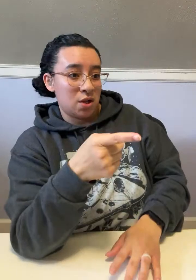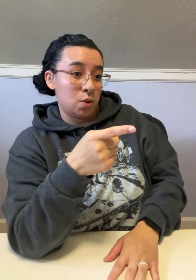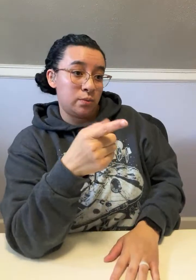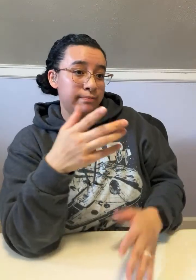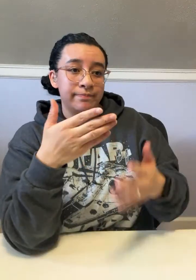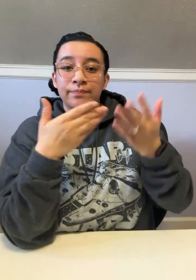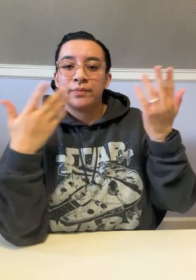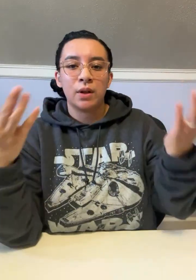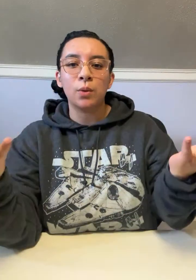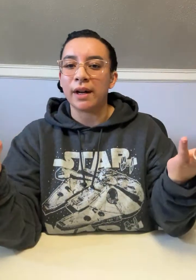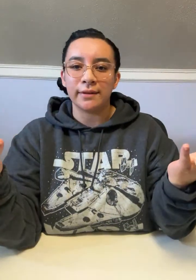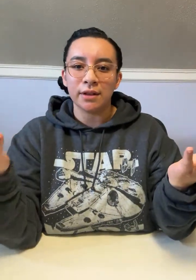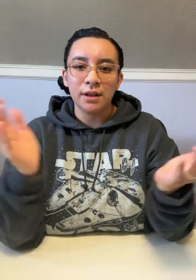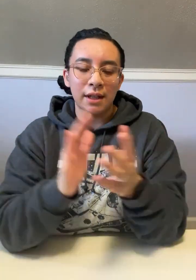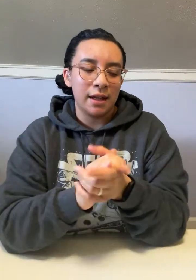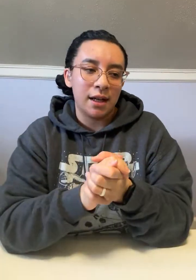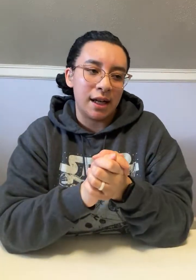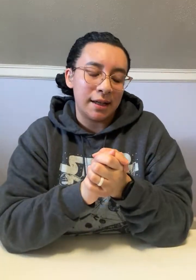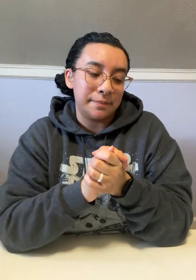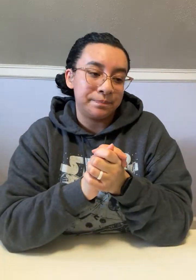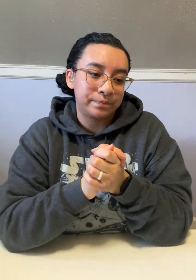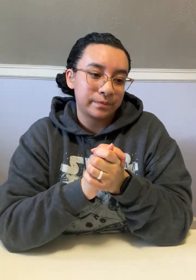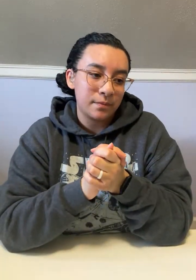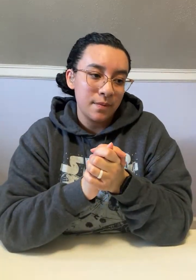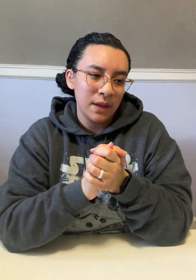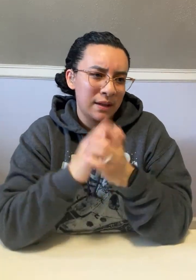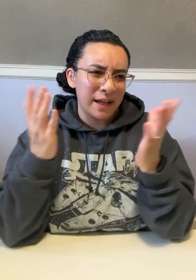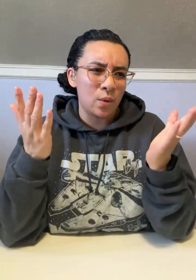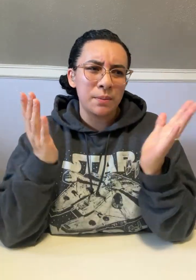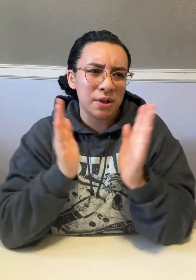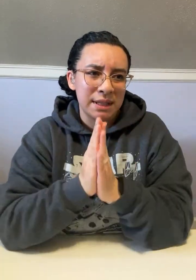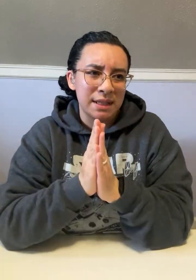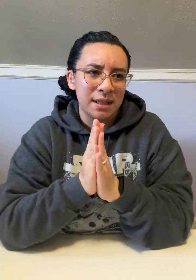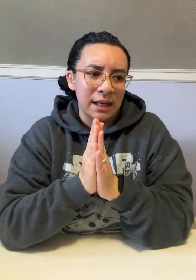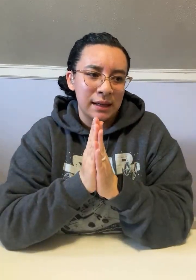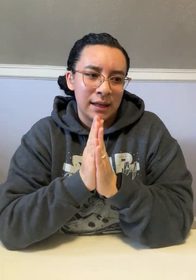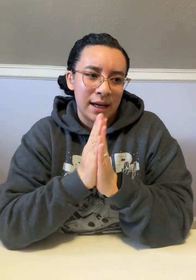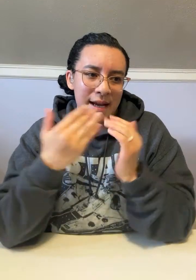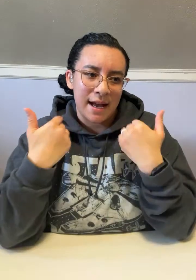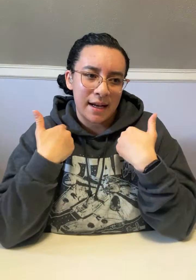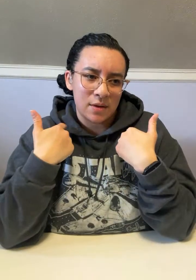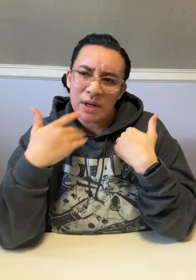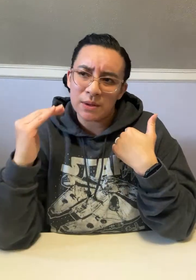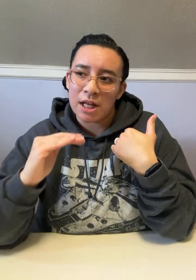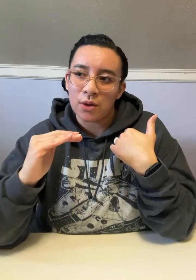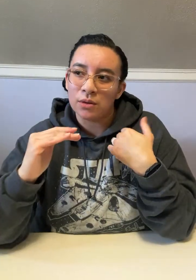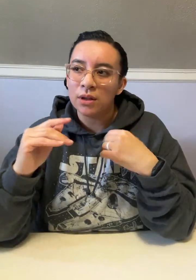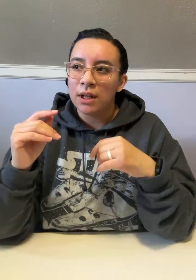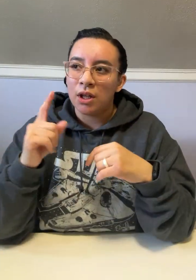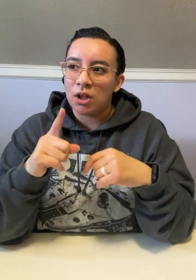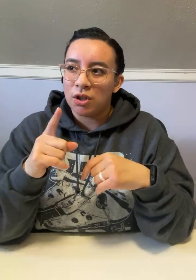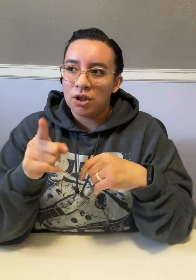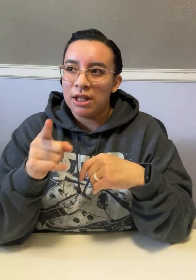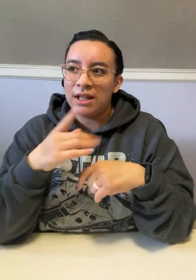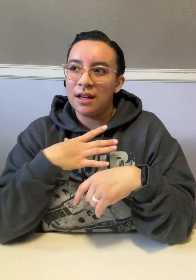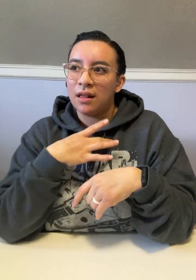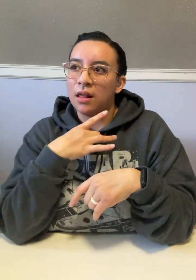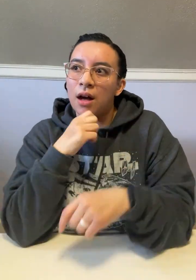you whatever. Like one person I had when I was little, she loves